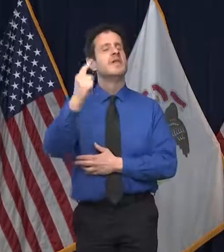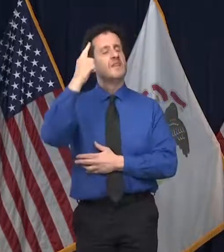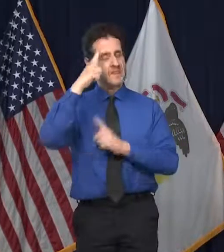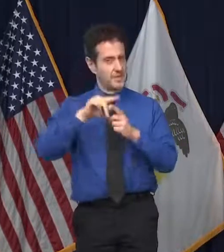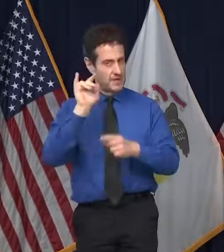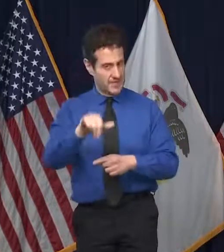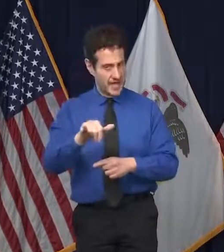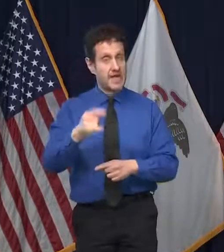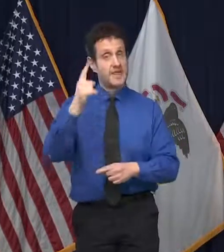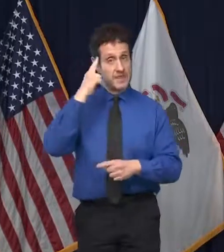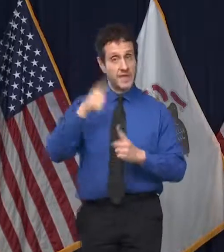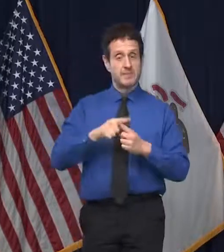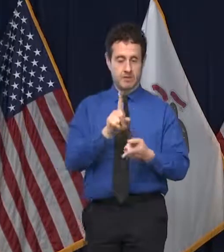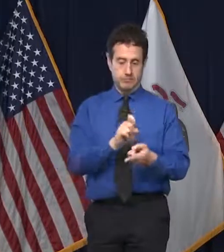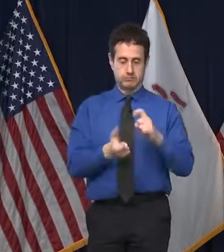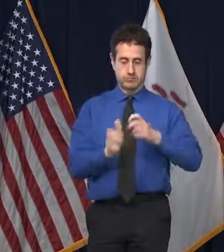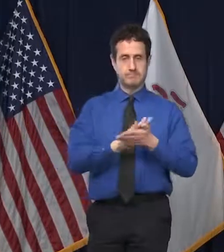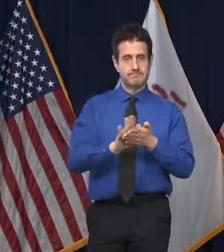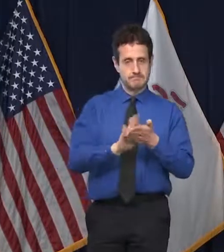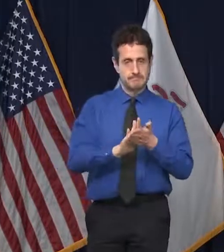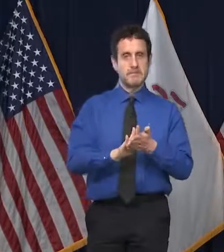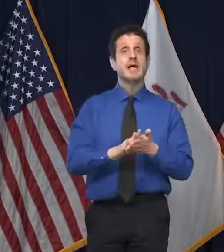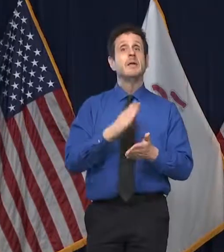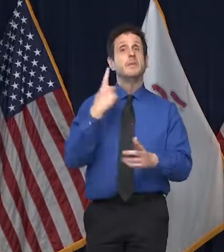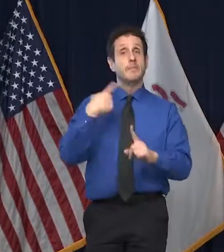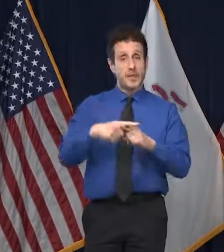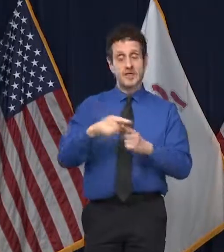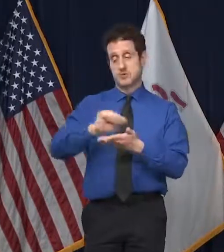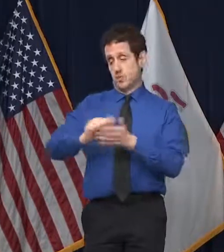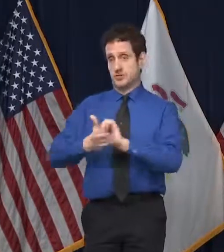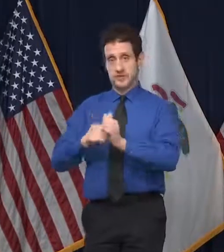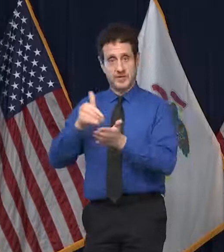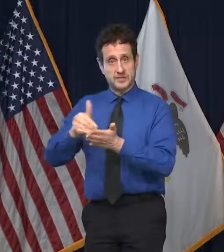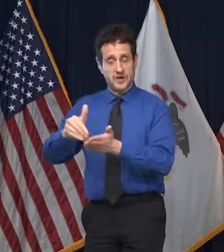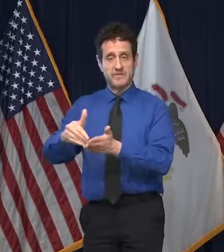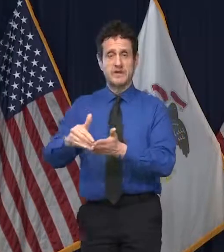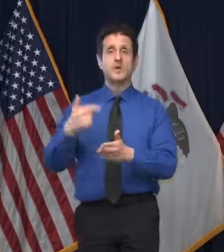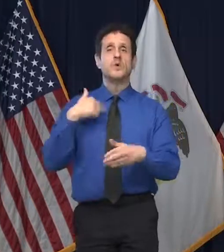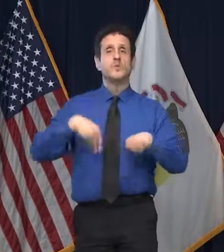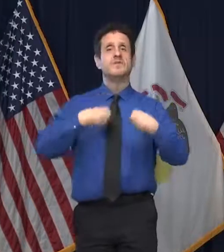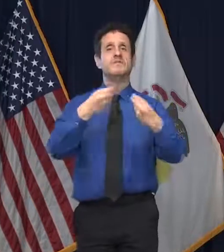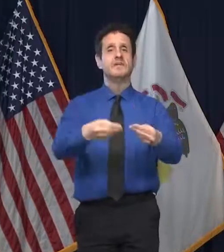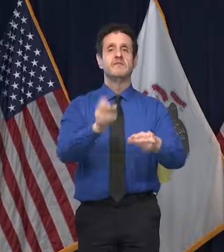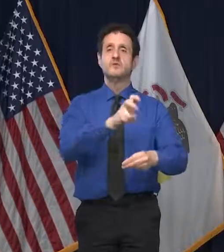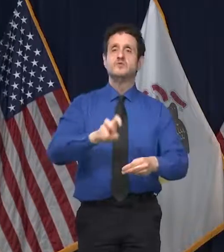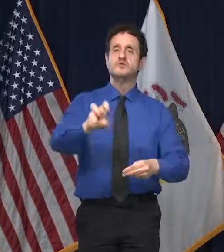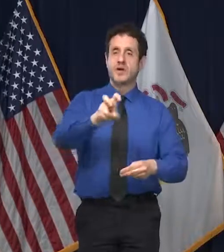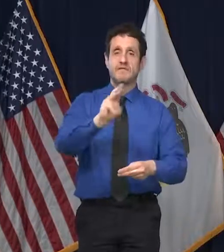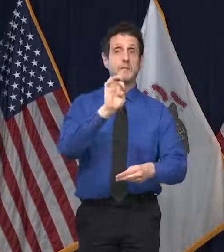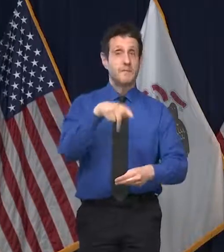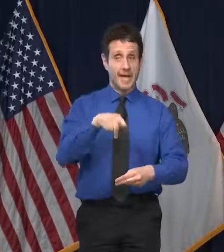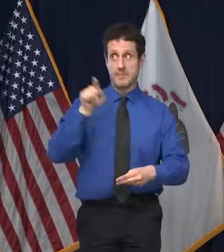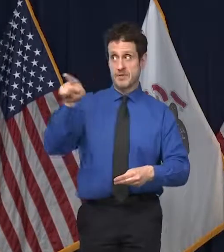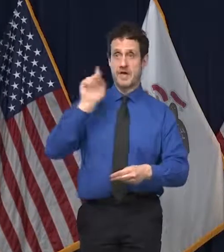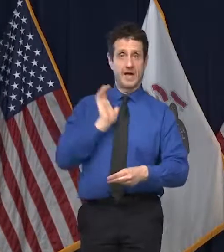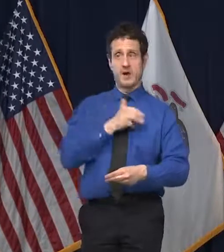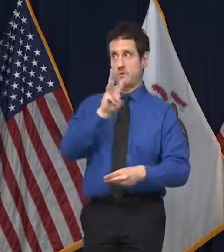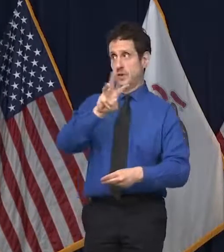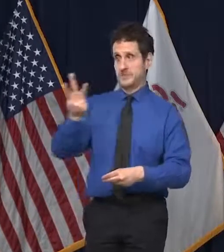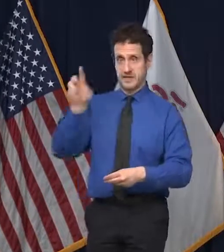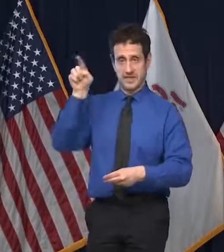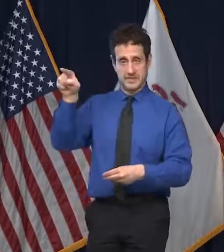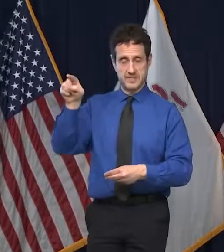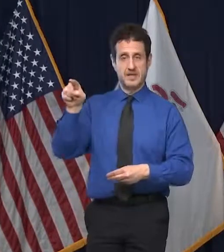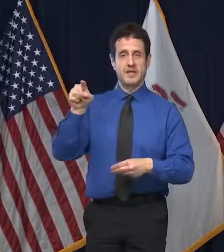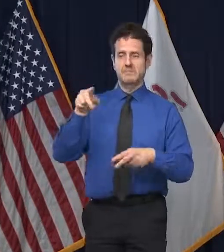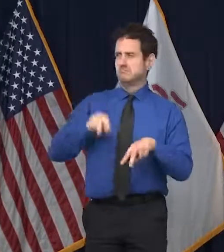sanitizer and washing your hands frequently. IDPH has issued travel guidance and created a travel advisory map on its website. This